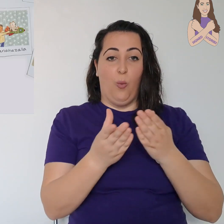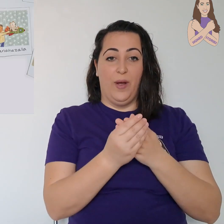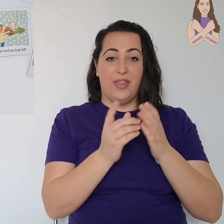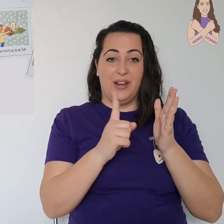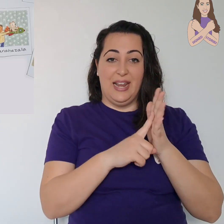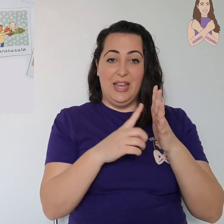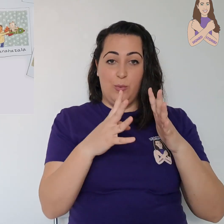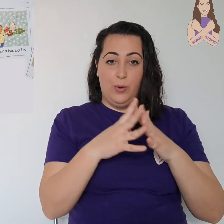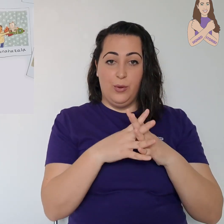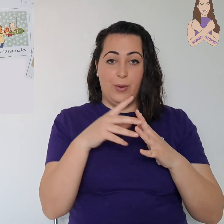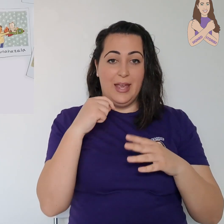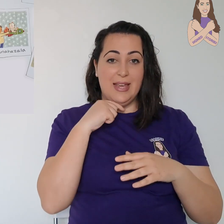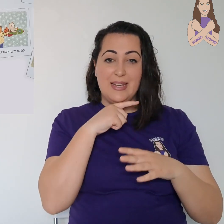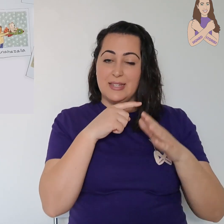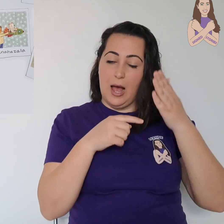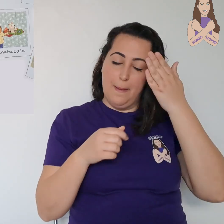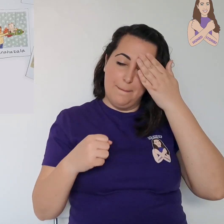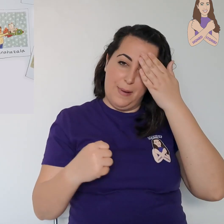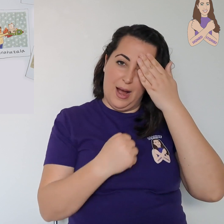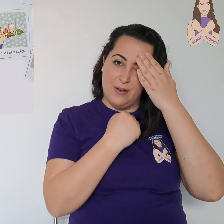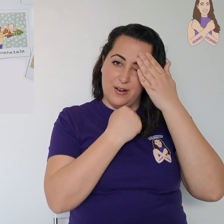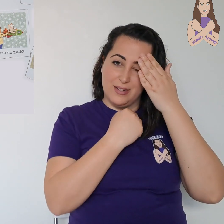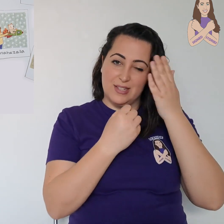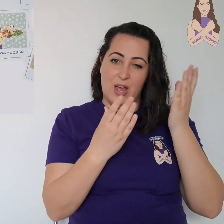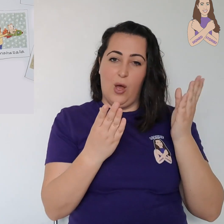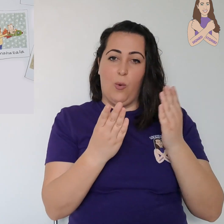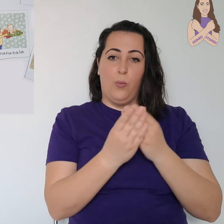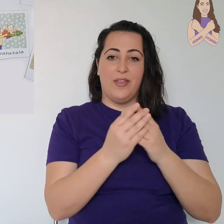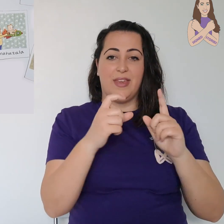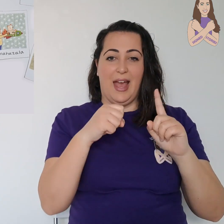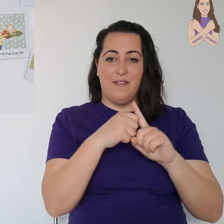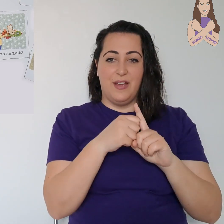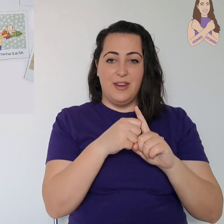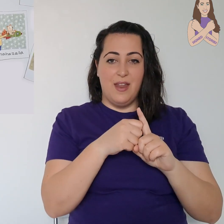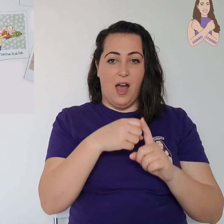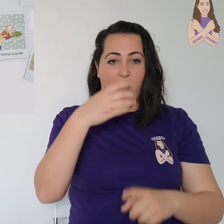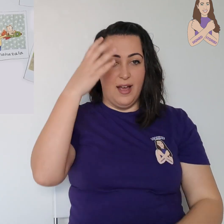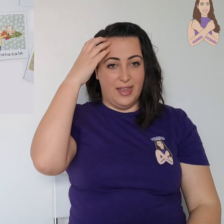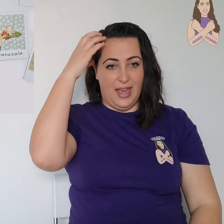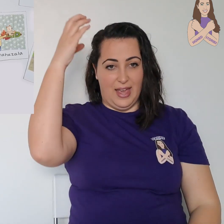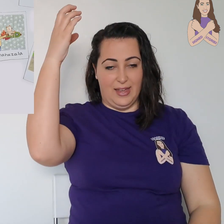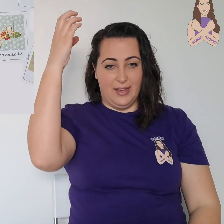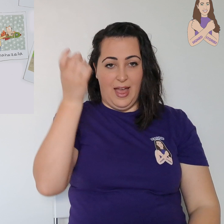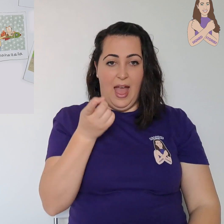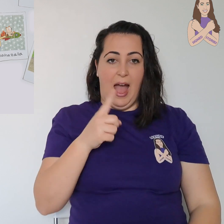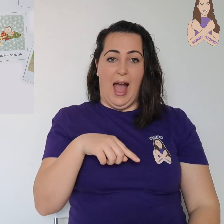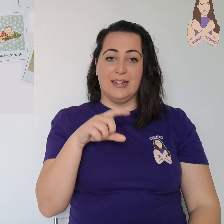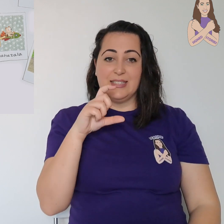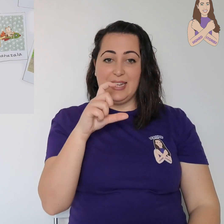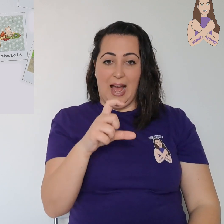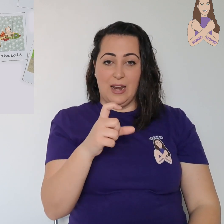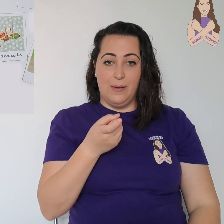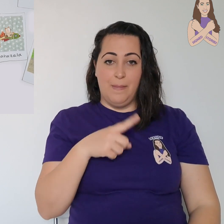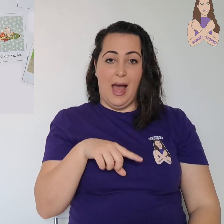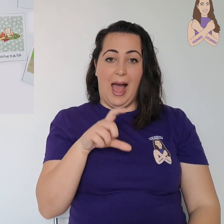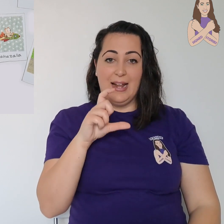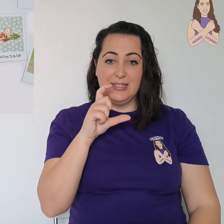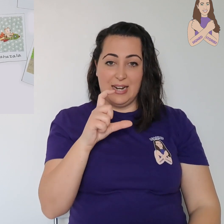With Lee Woo, he's a pirate. With Kevin, a king. And Callum and